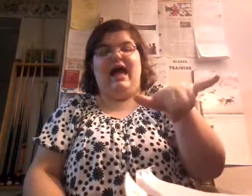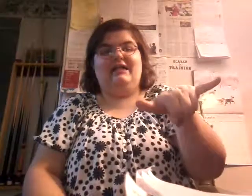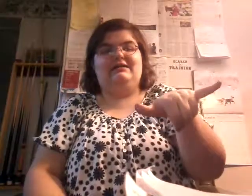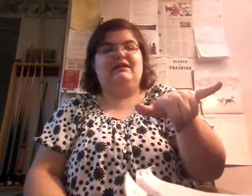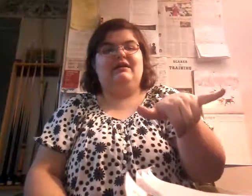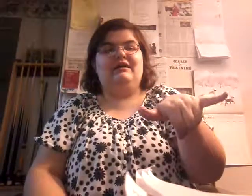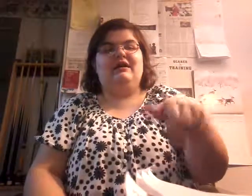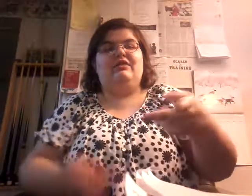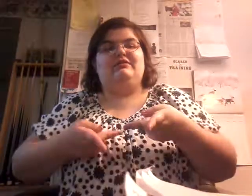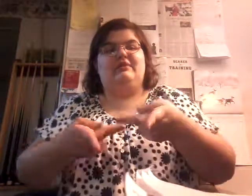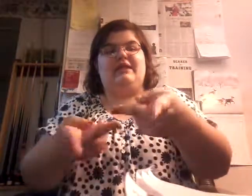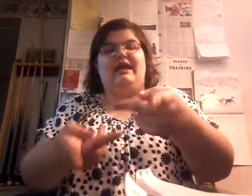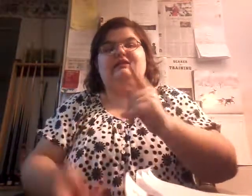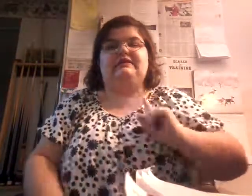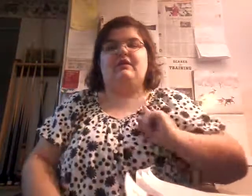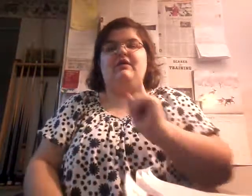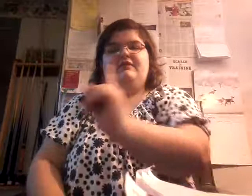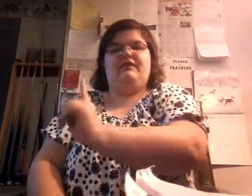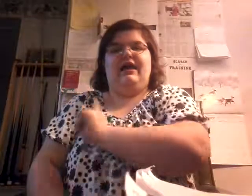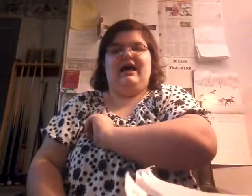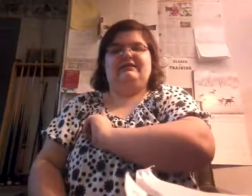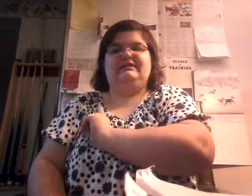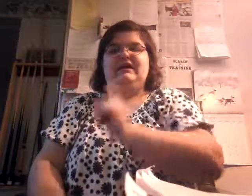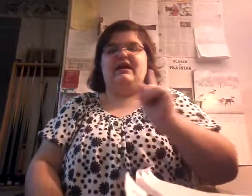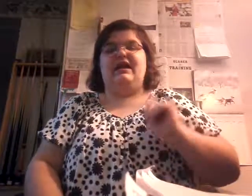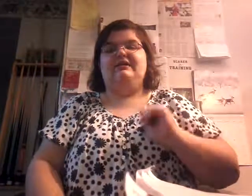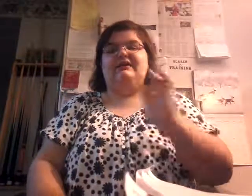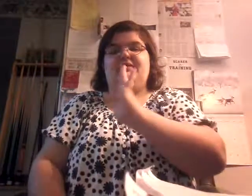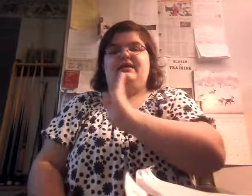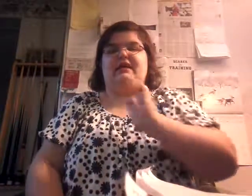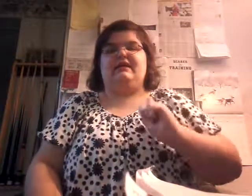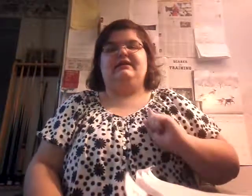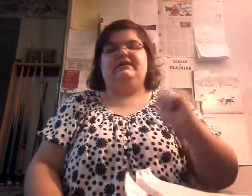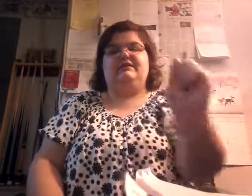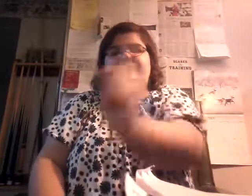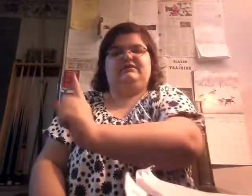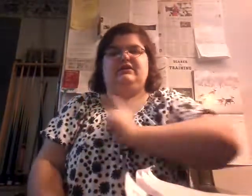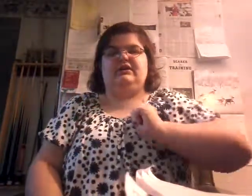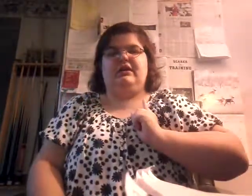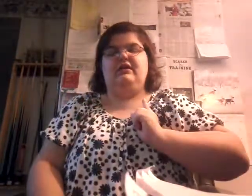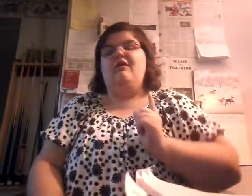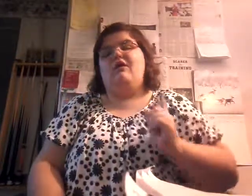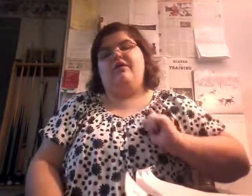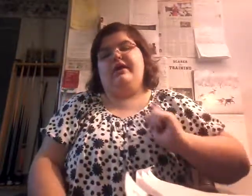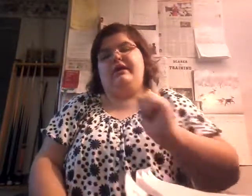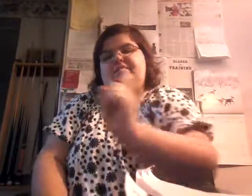that there's a place for us. And us can be like circling, or it can